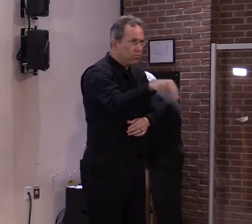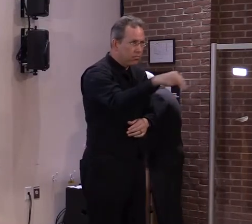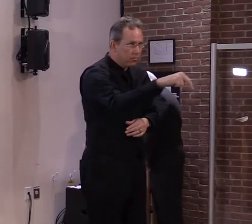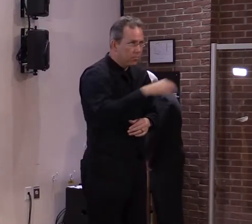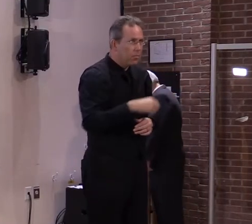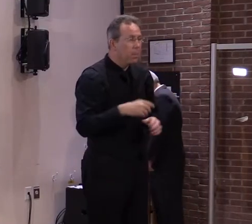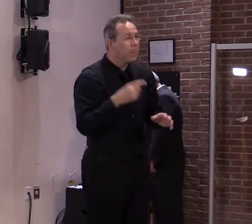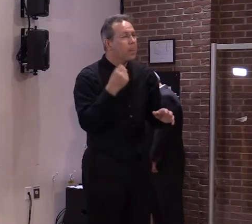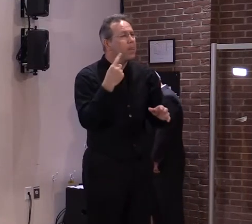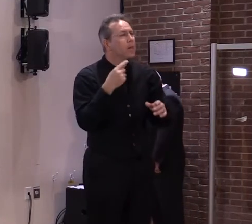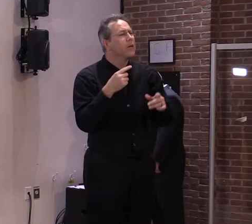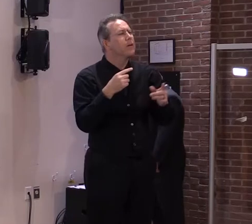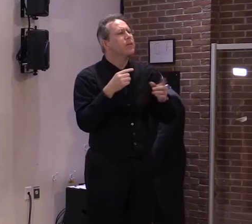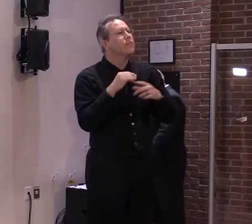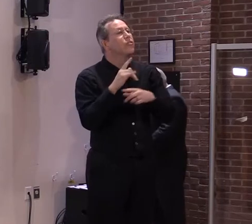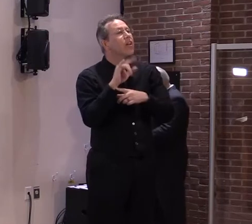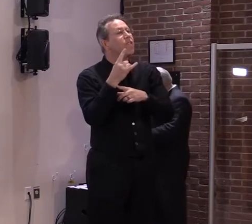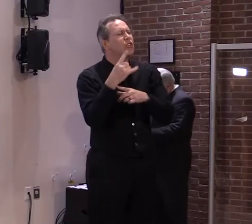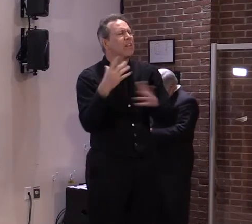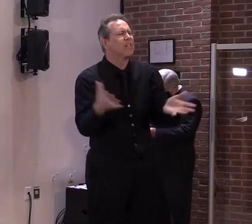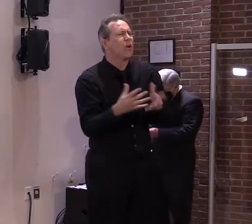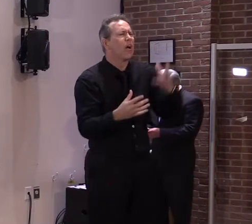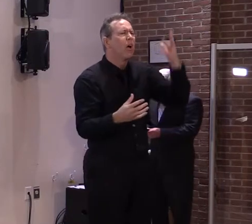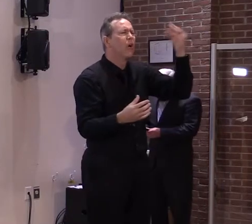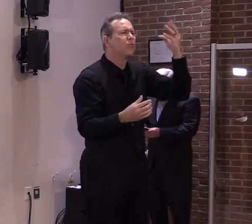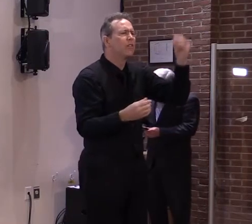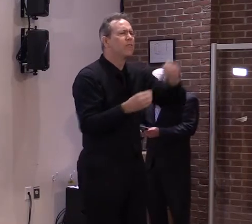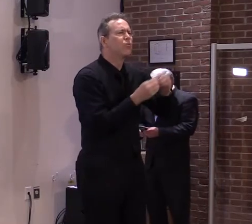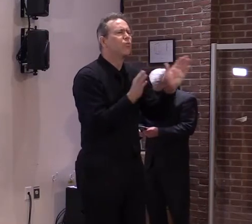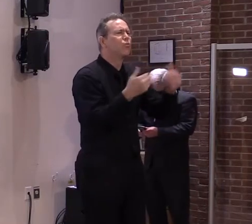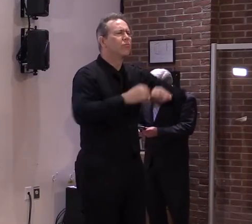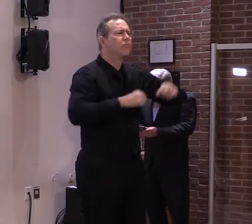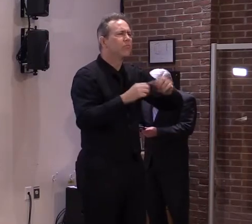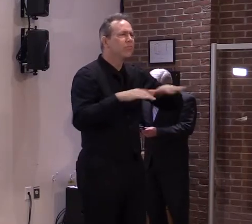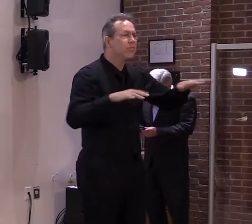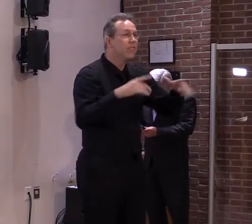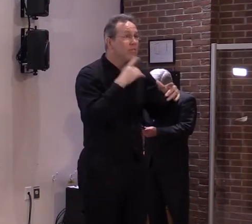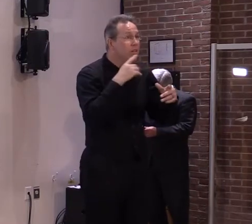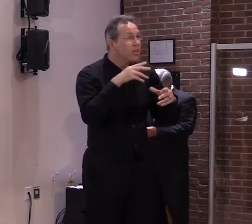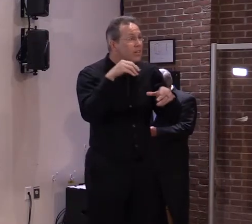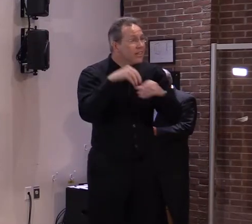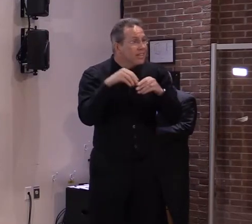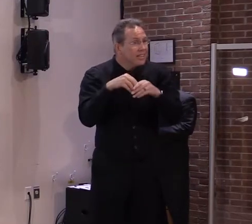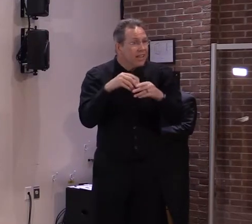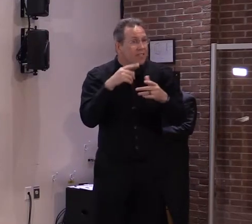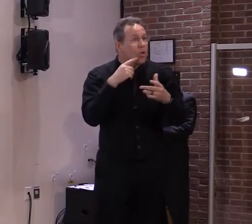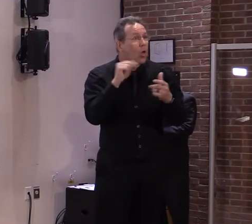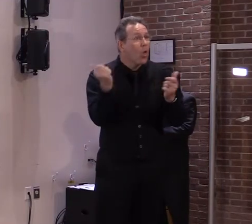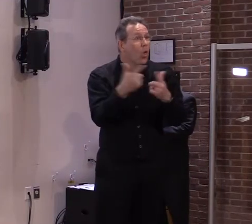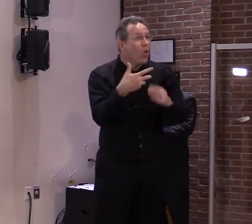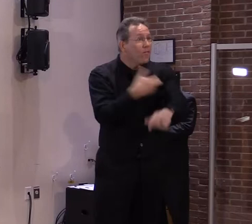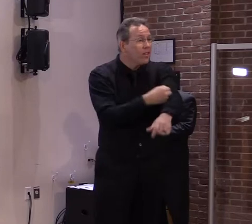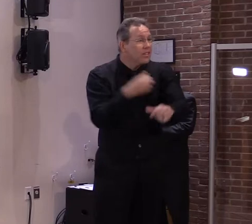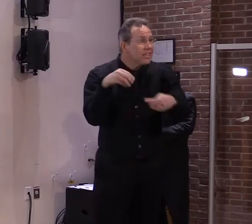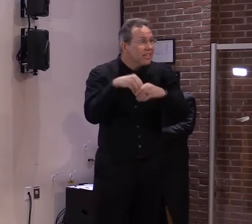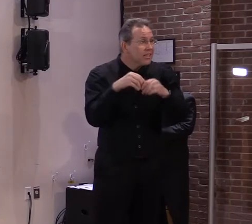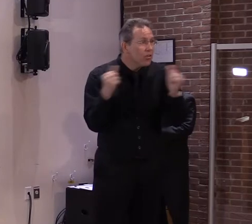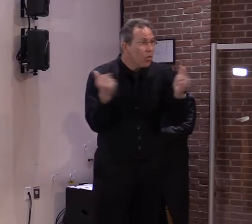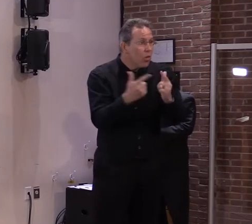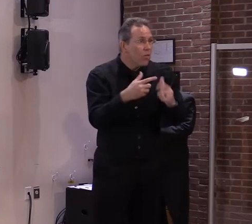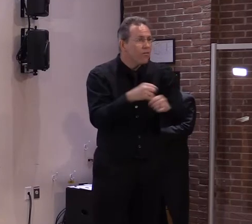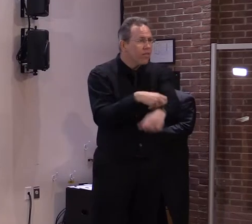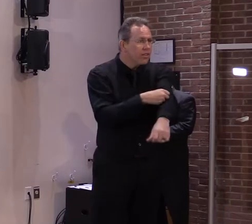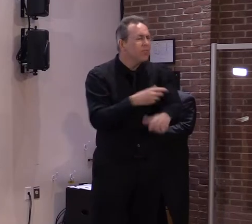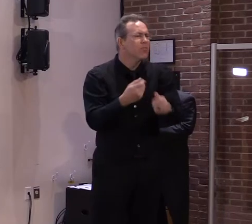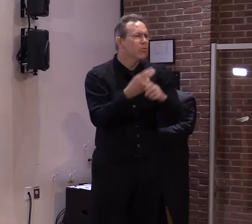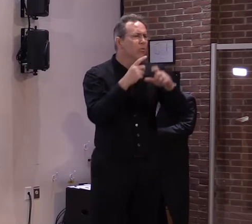be indoors, even all vaccinated, you know, we're still requiring masking, and we're again asking